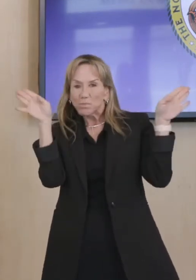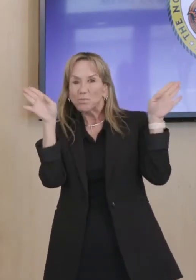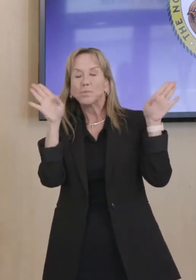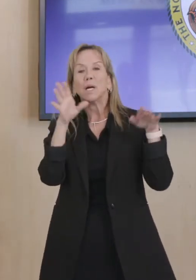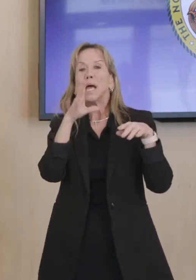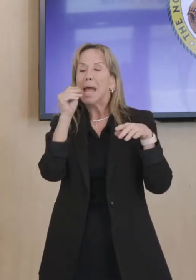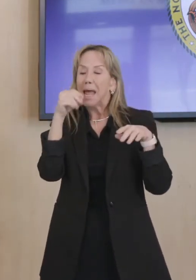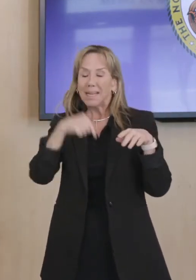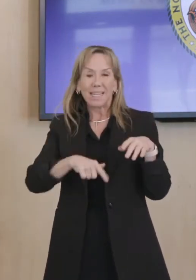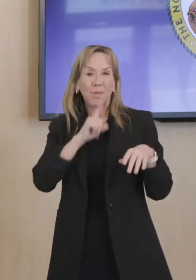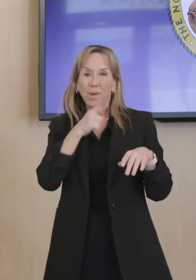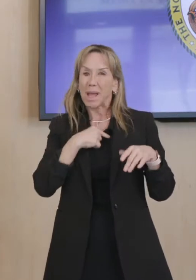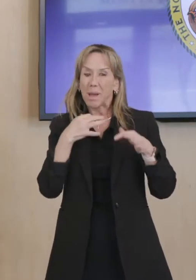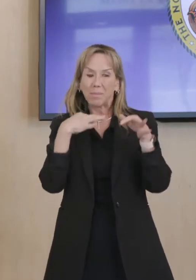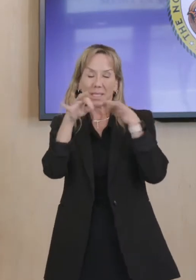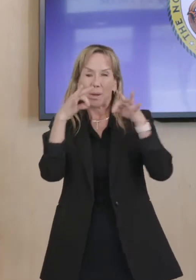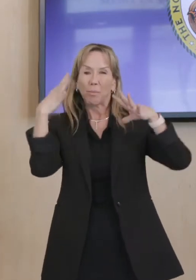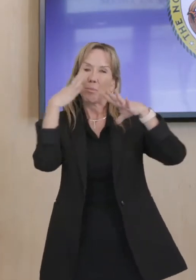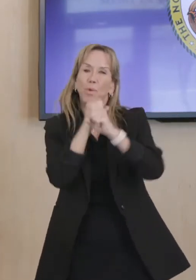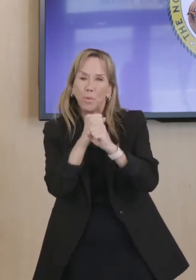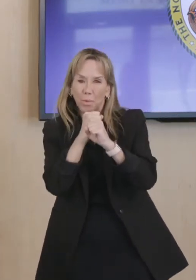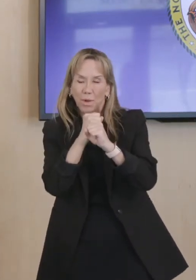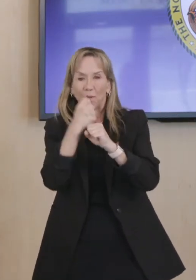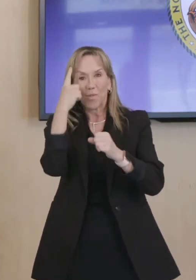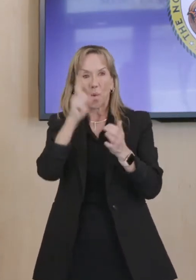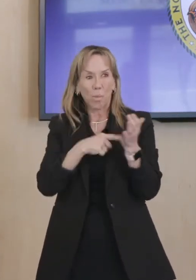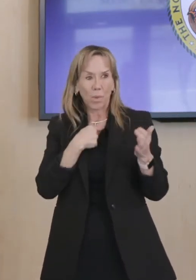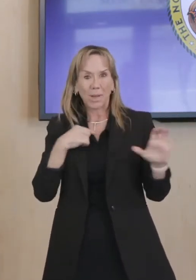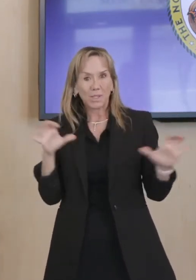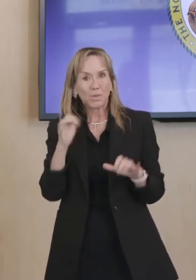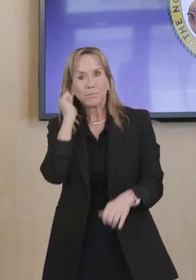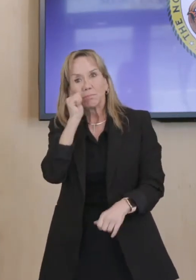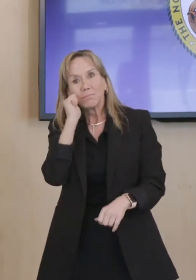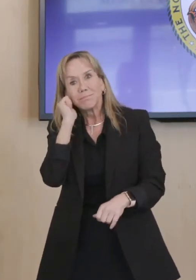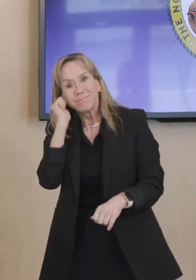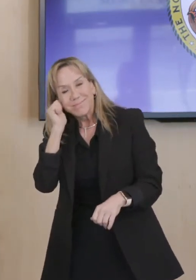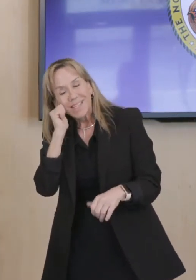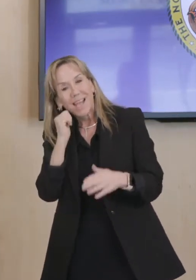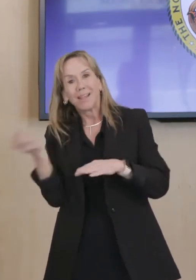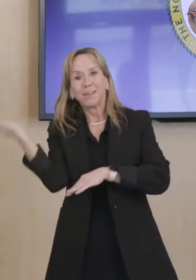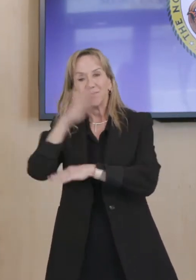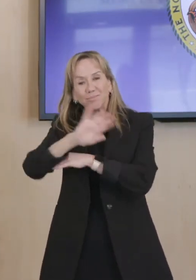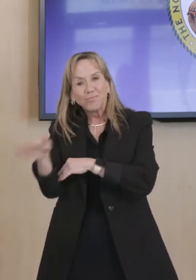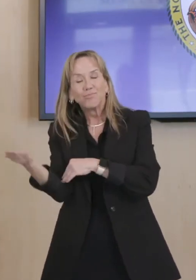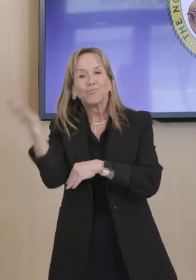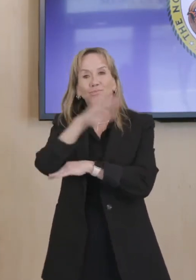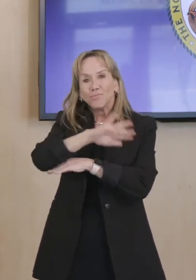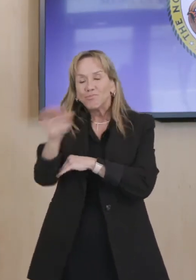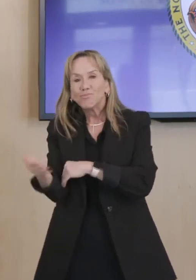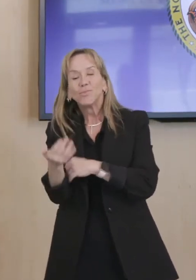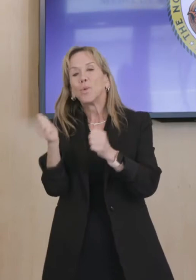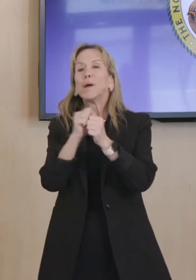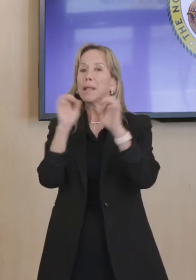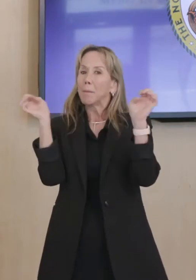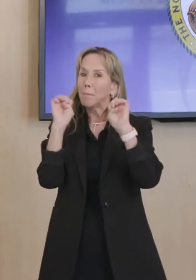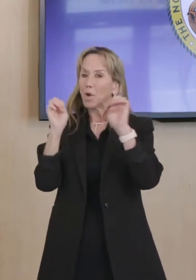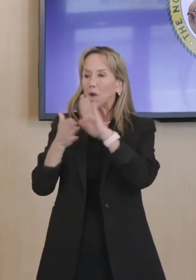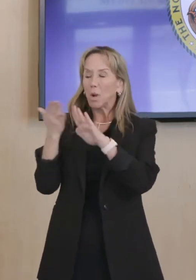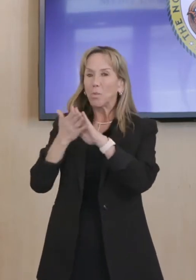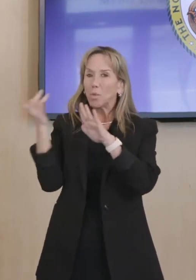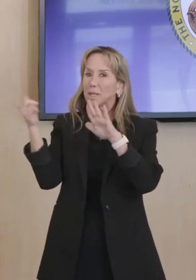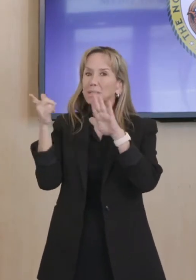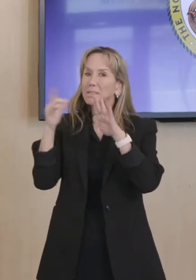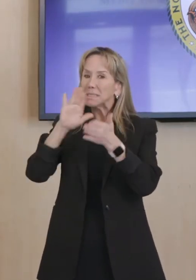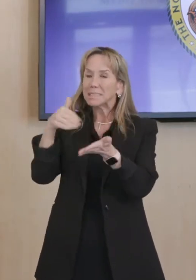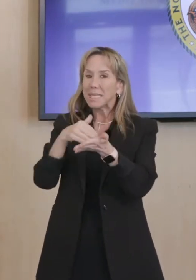And this is just a snapshot into the daily action and efforts that take place driven by our Emergency Operations Center and everyone